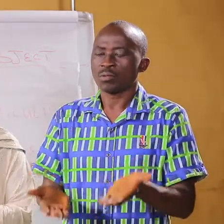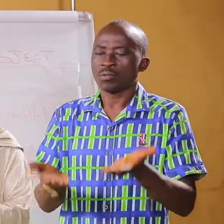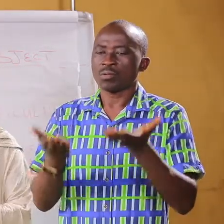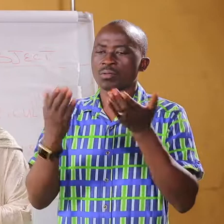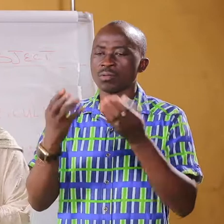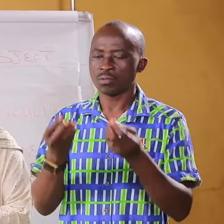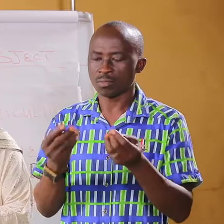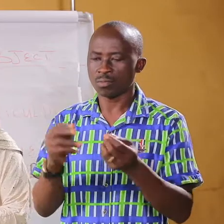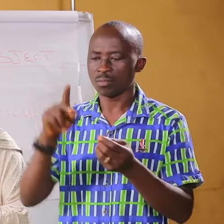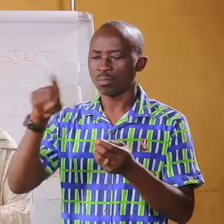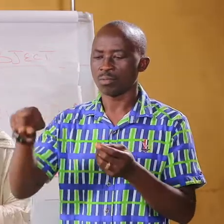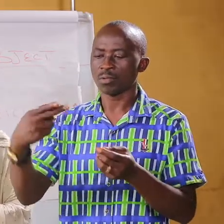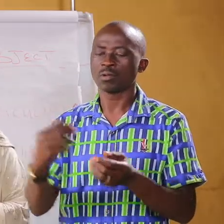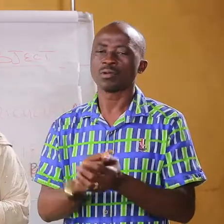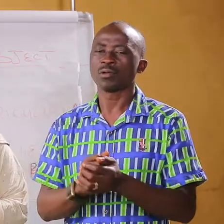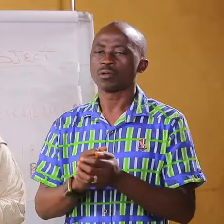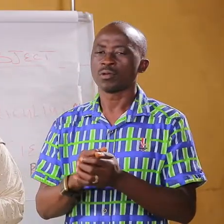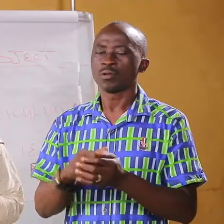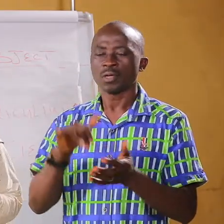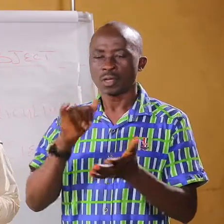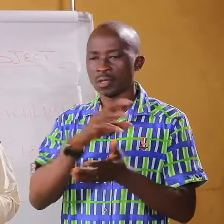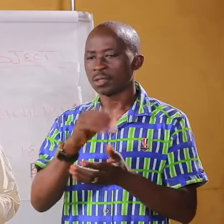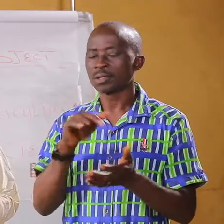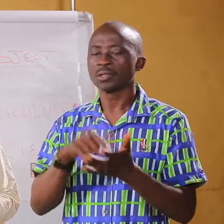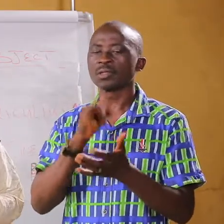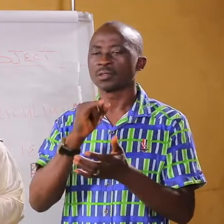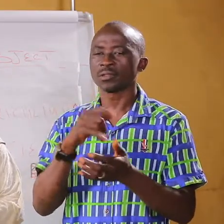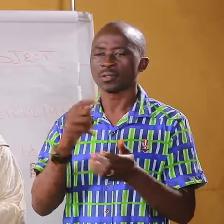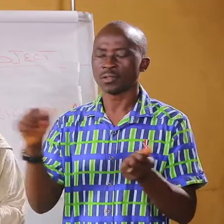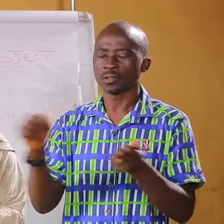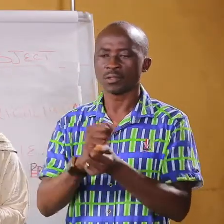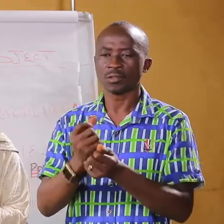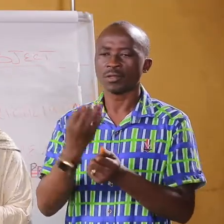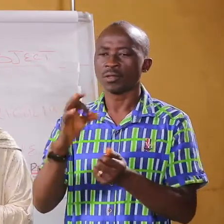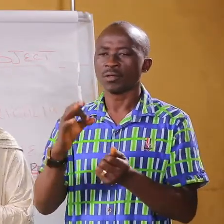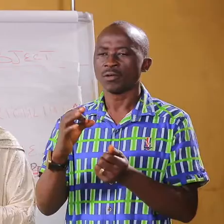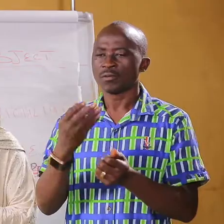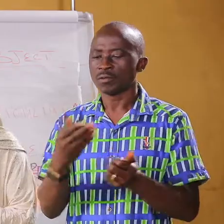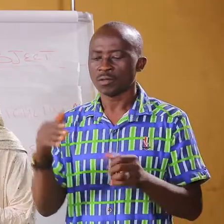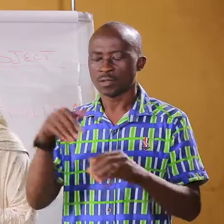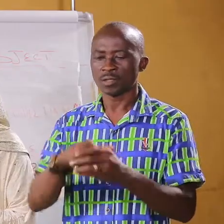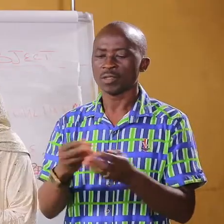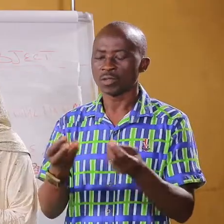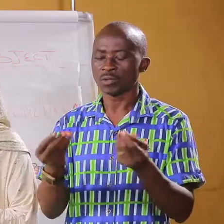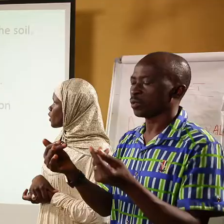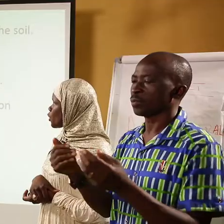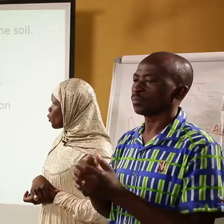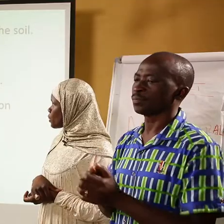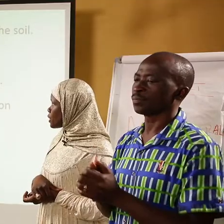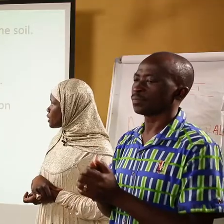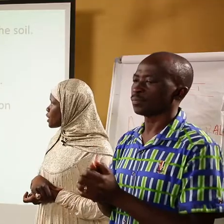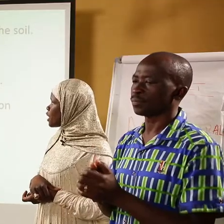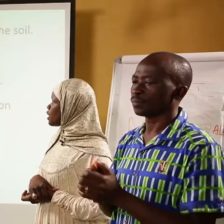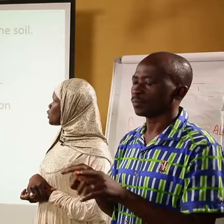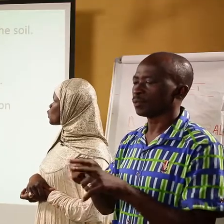soil pH. The soil pH simply means the acidity or alkalinity of the soil.